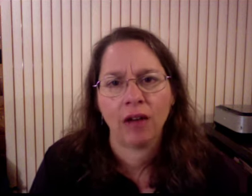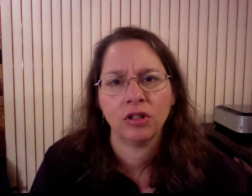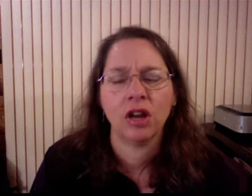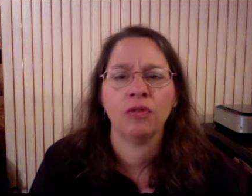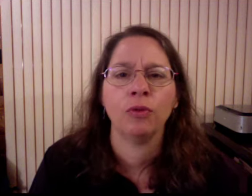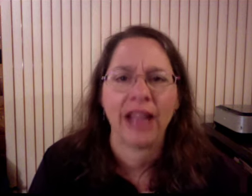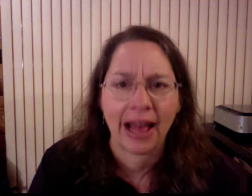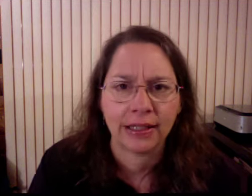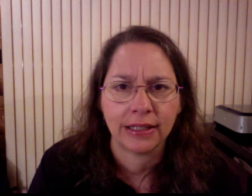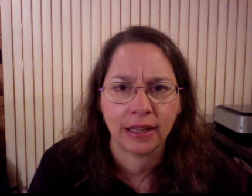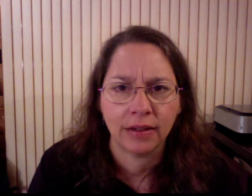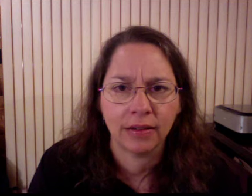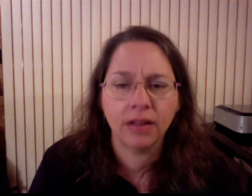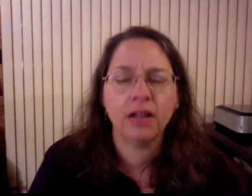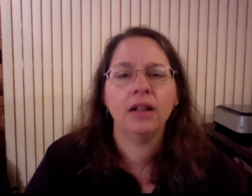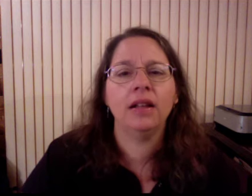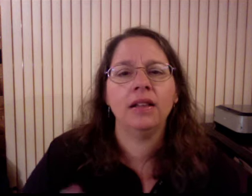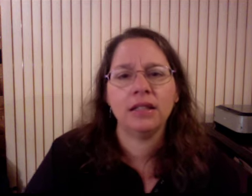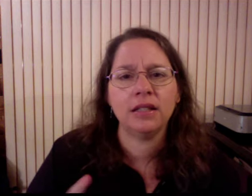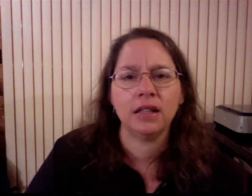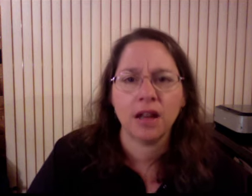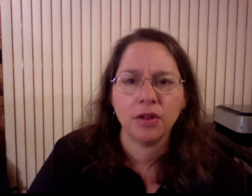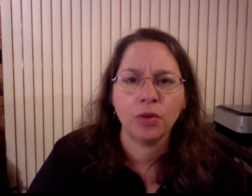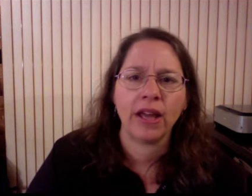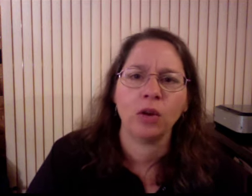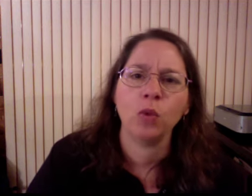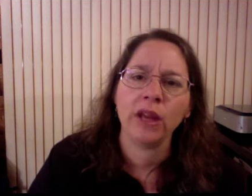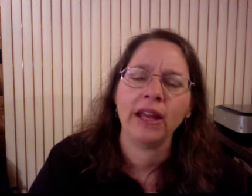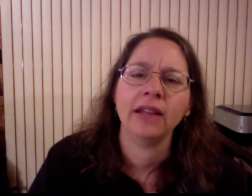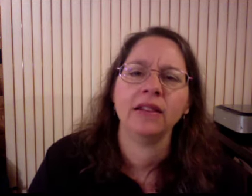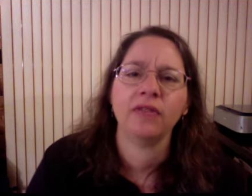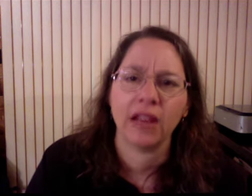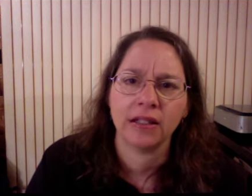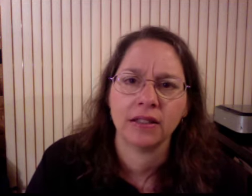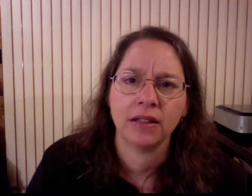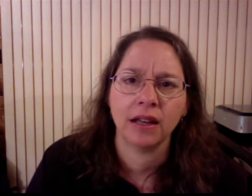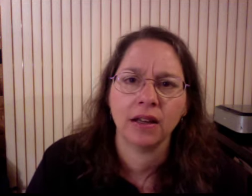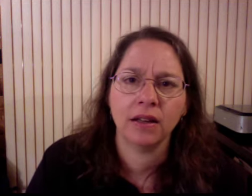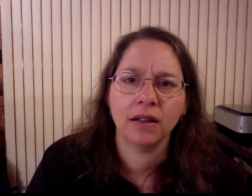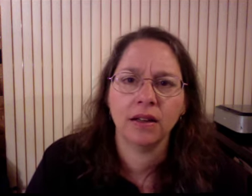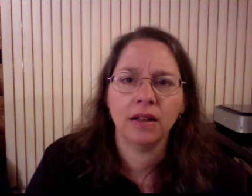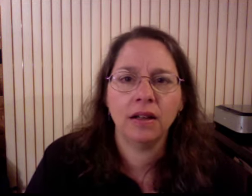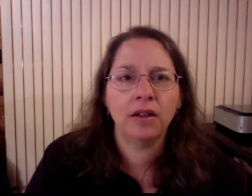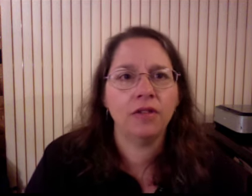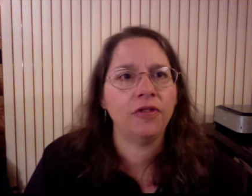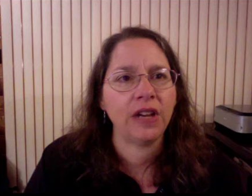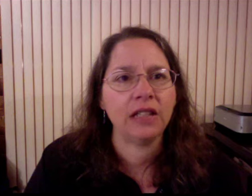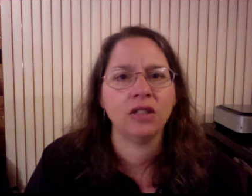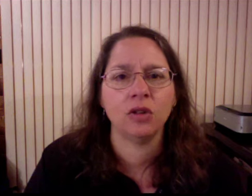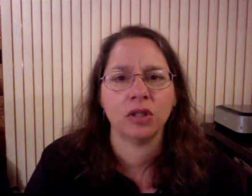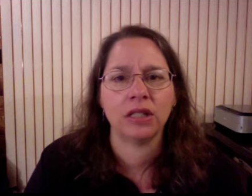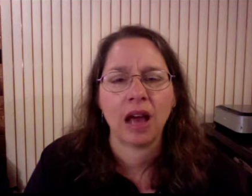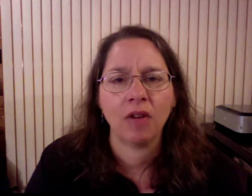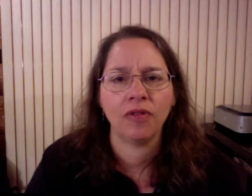of reality. This is another way to weaken the fantasy. Fix yourself in